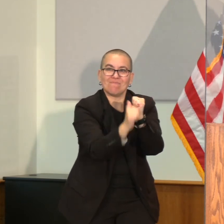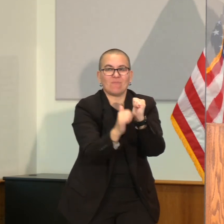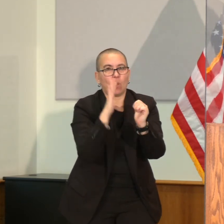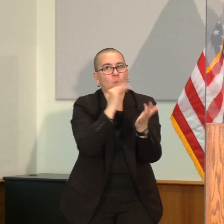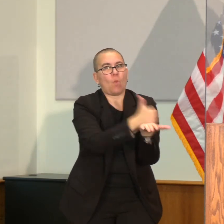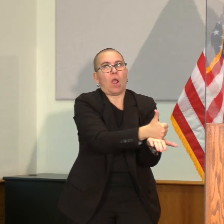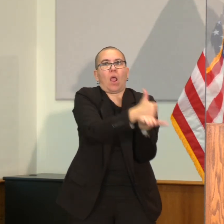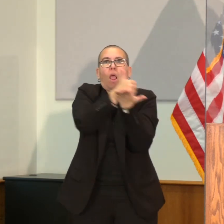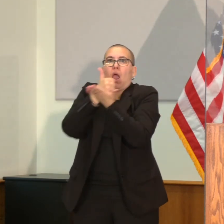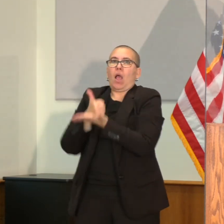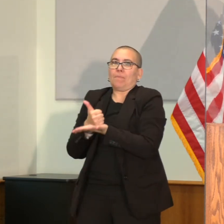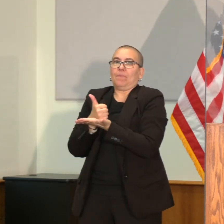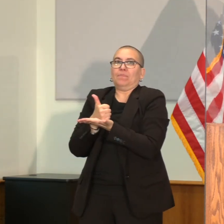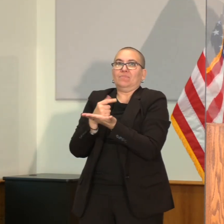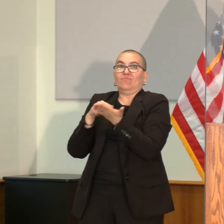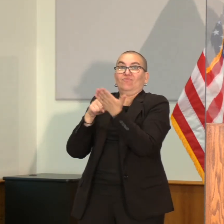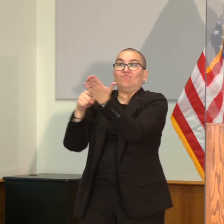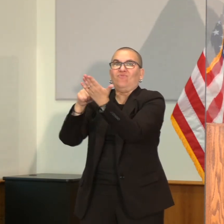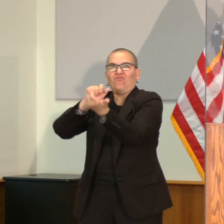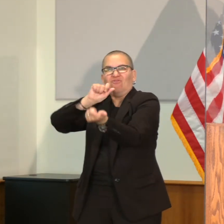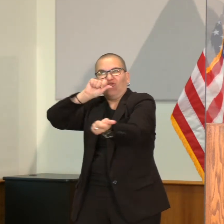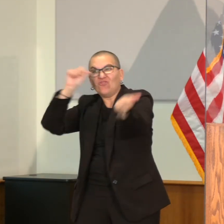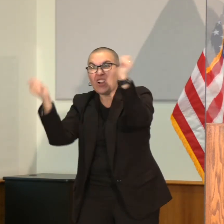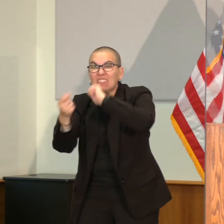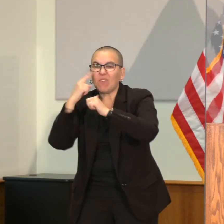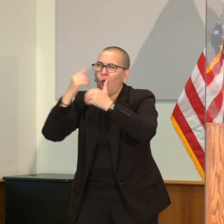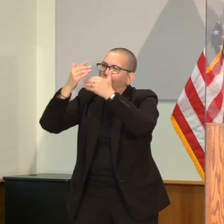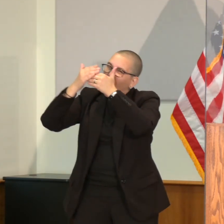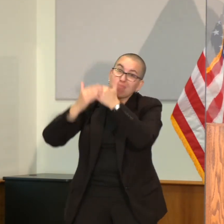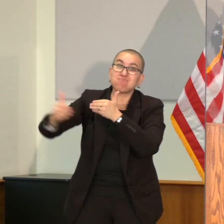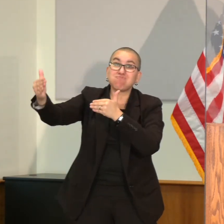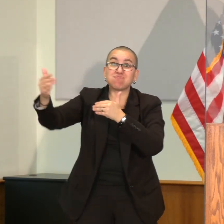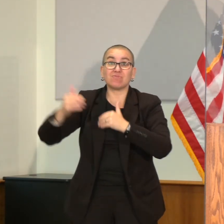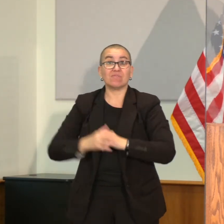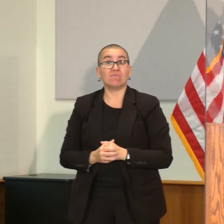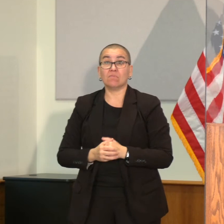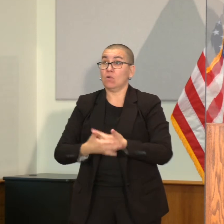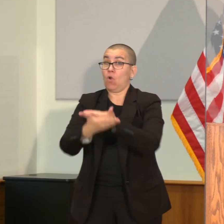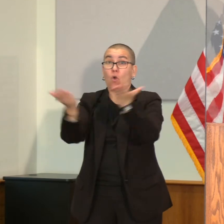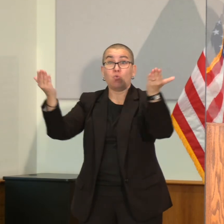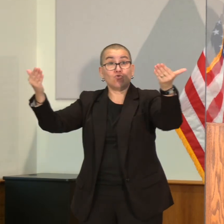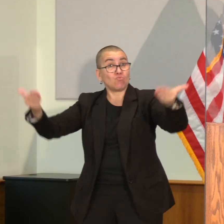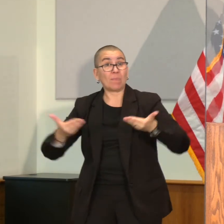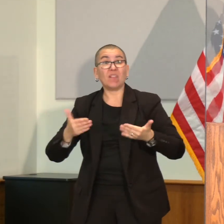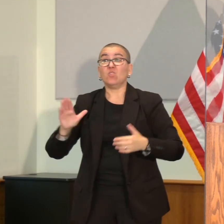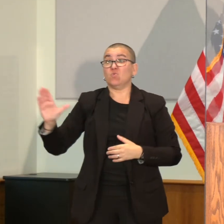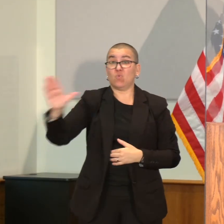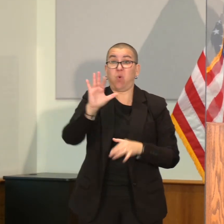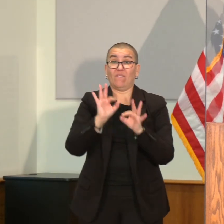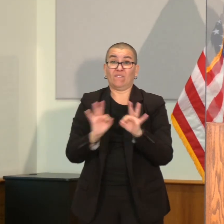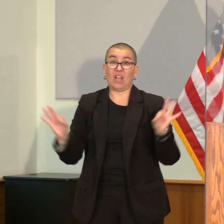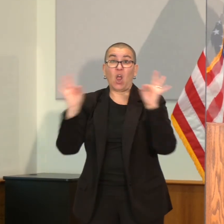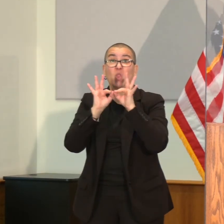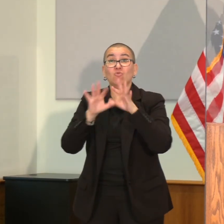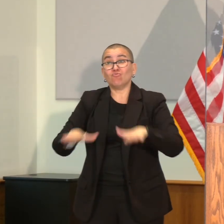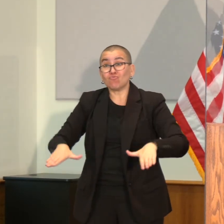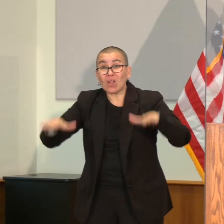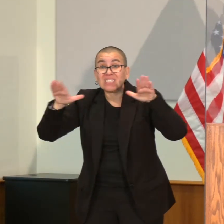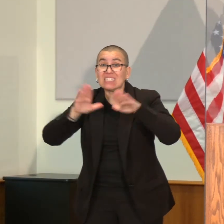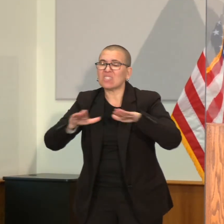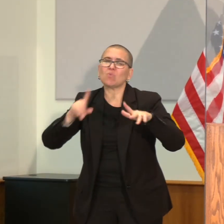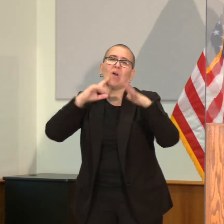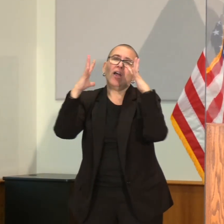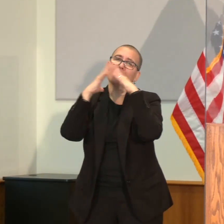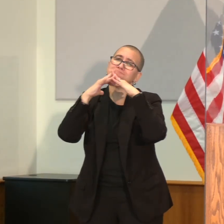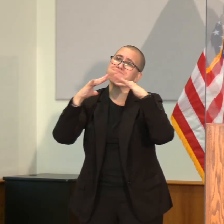come. This is a moment to truly say everyone's welcome here, everyone's valued. This is a place to raise your children, the best in the country,